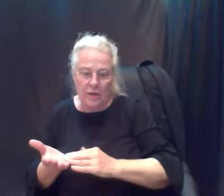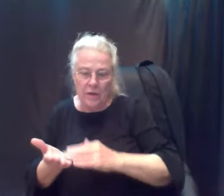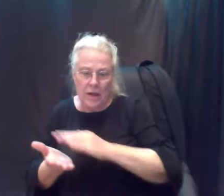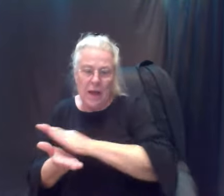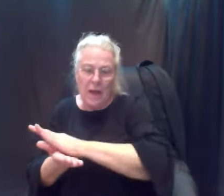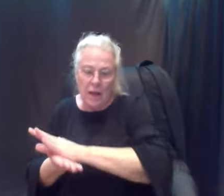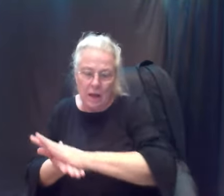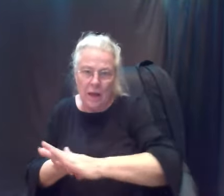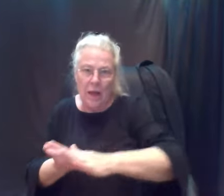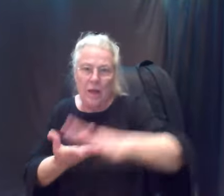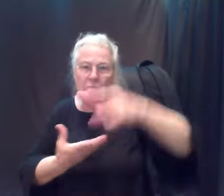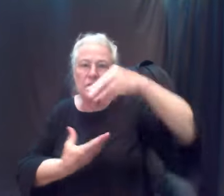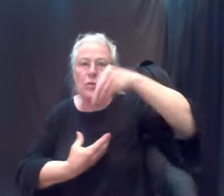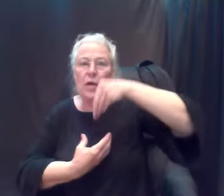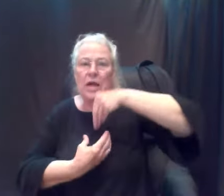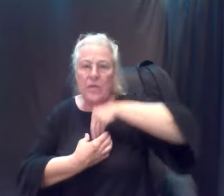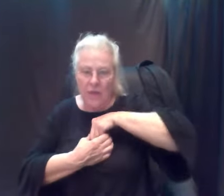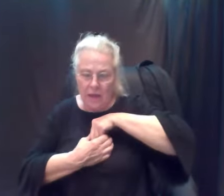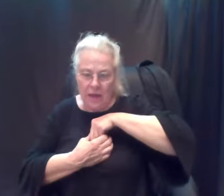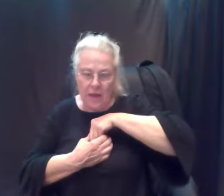and cleanse within.